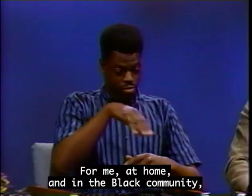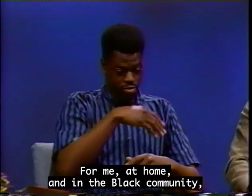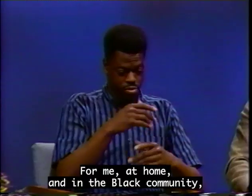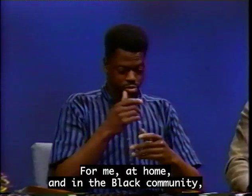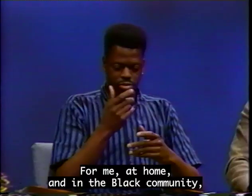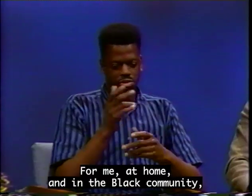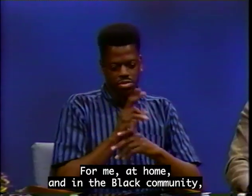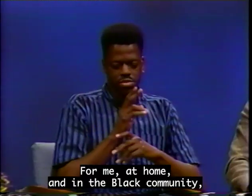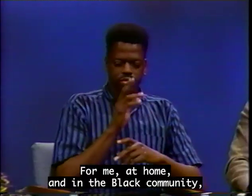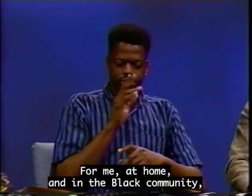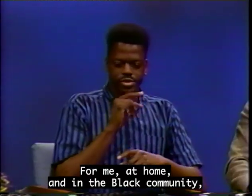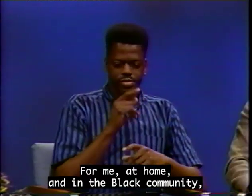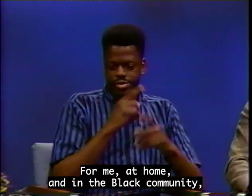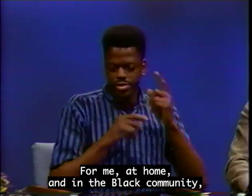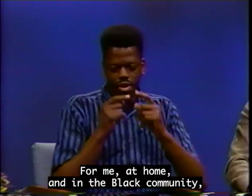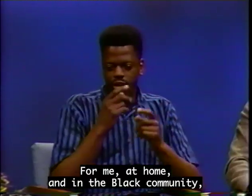For me at home and in the black community,